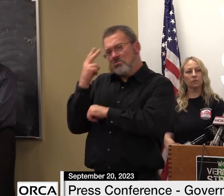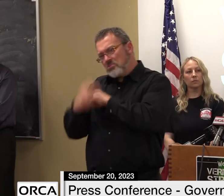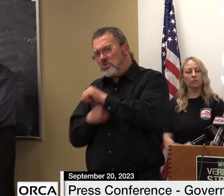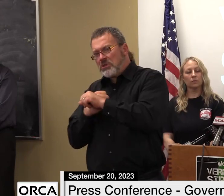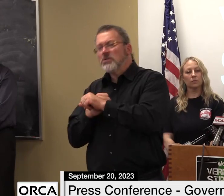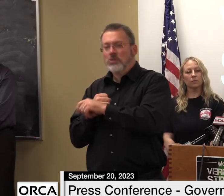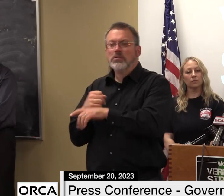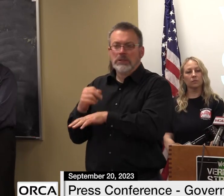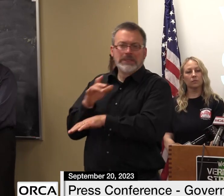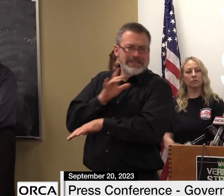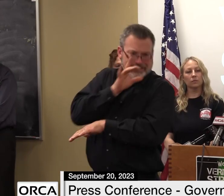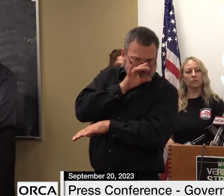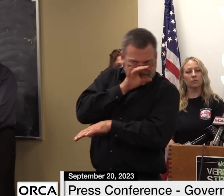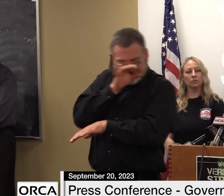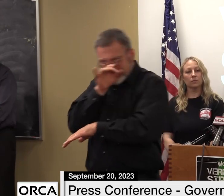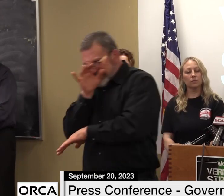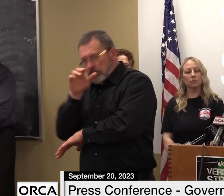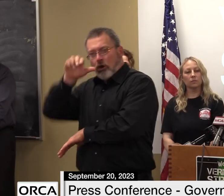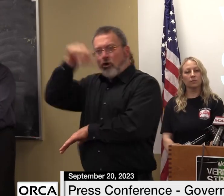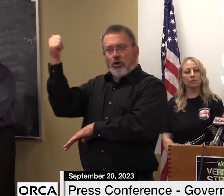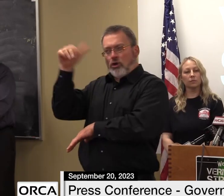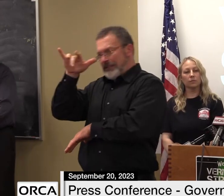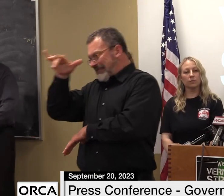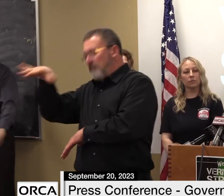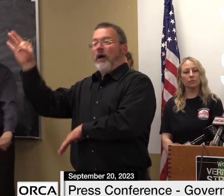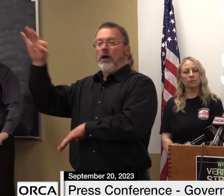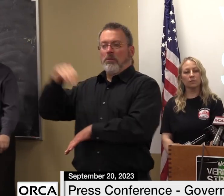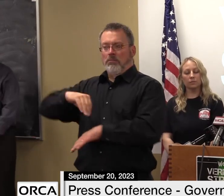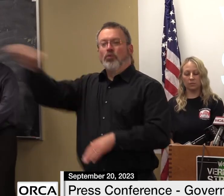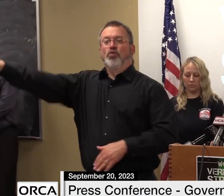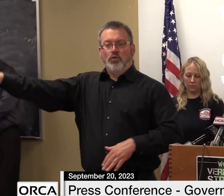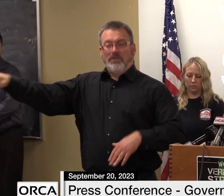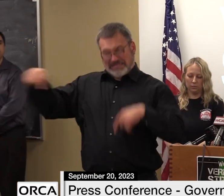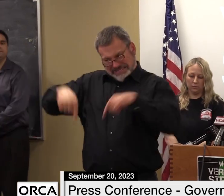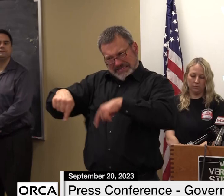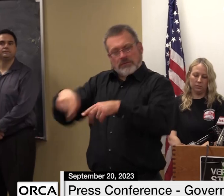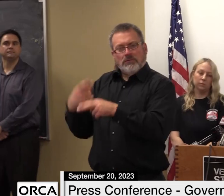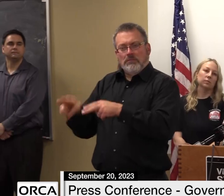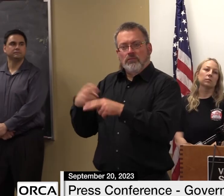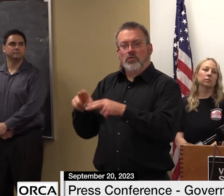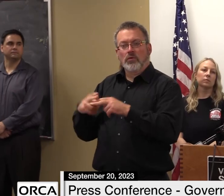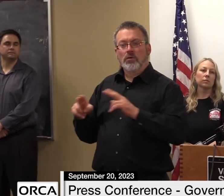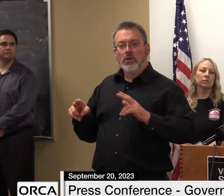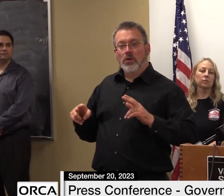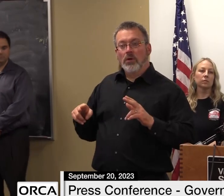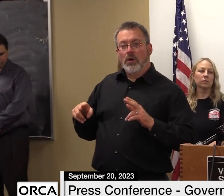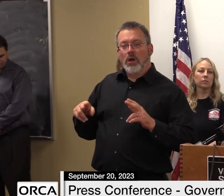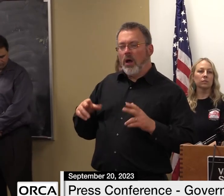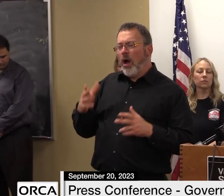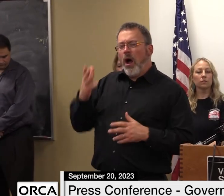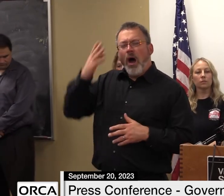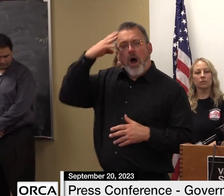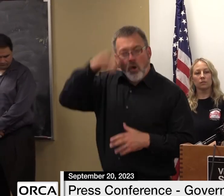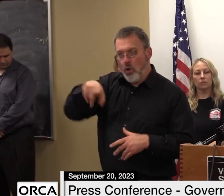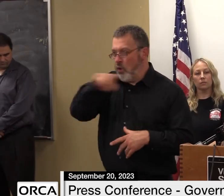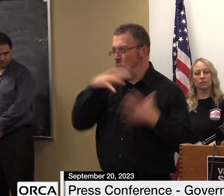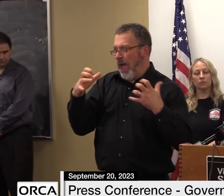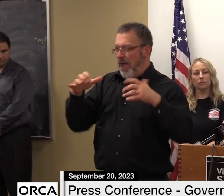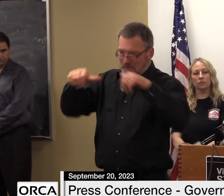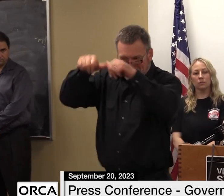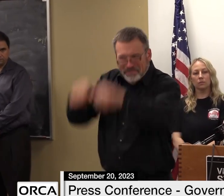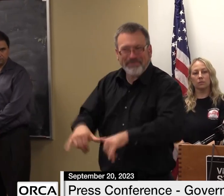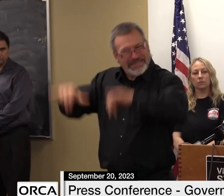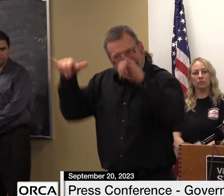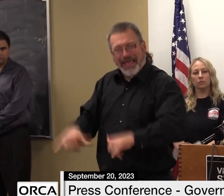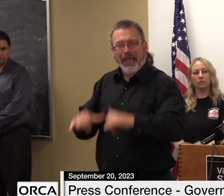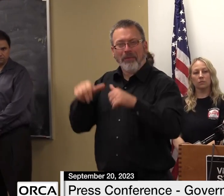something in the intervening period. You know, ideally, we would like there to be a permanent location. That's still under consideration. And